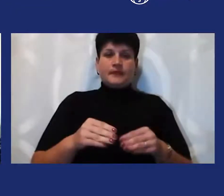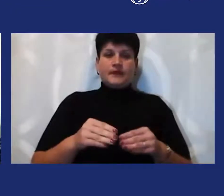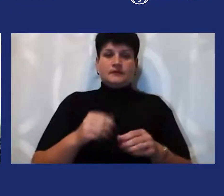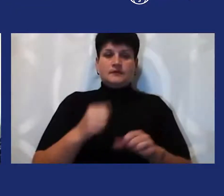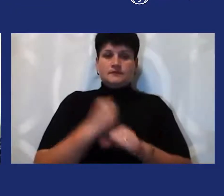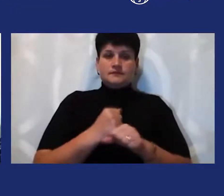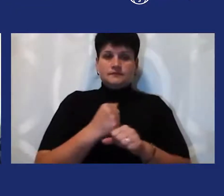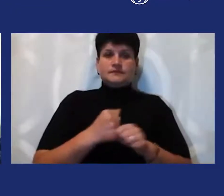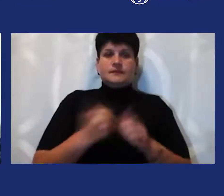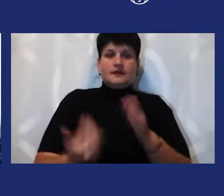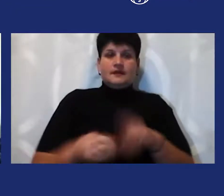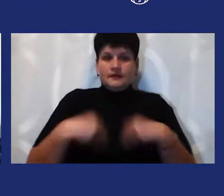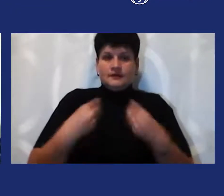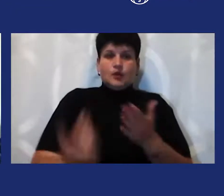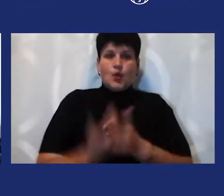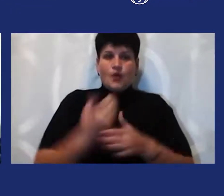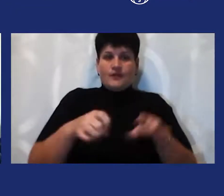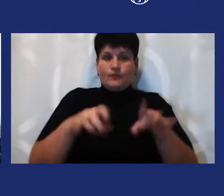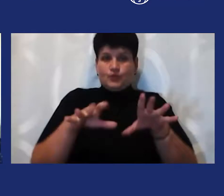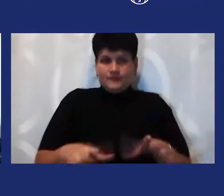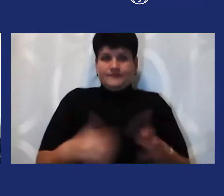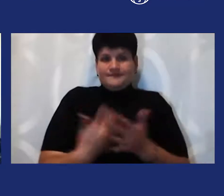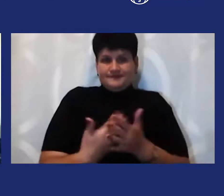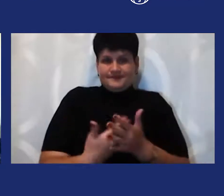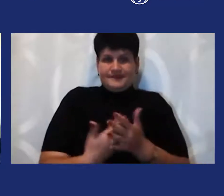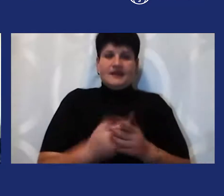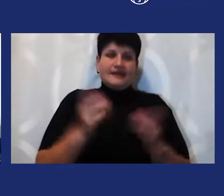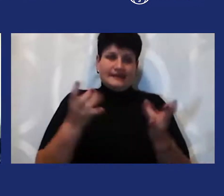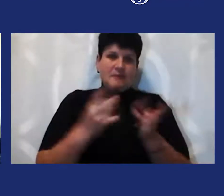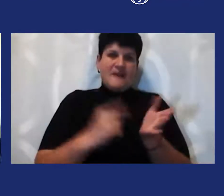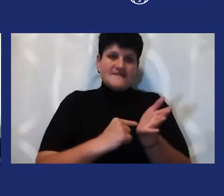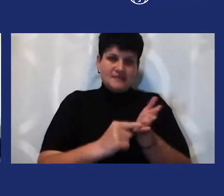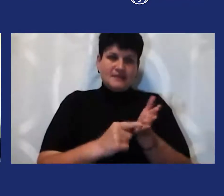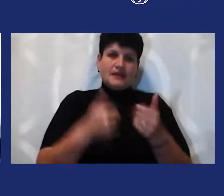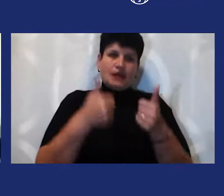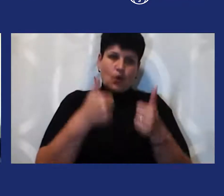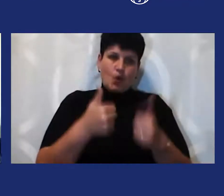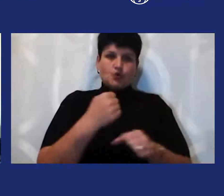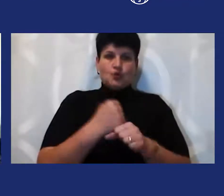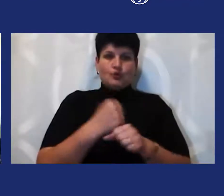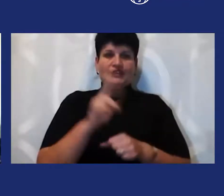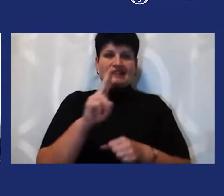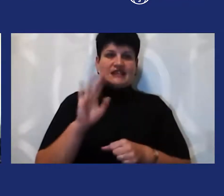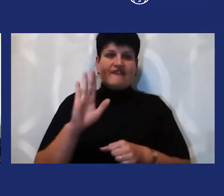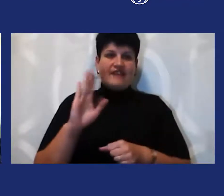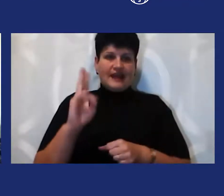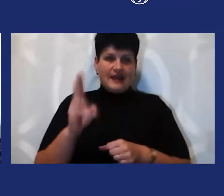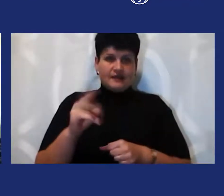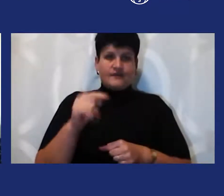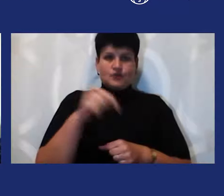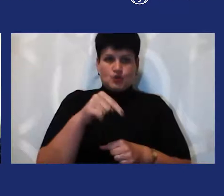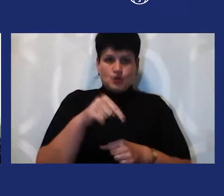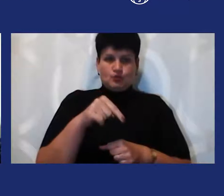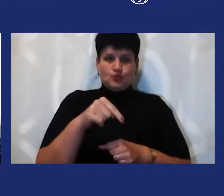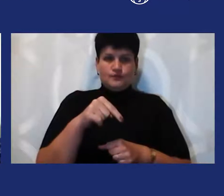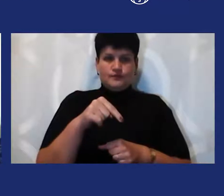Commission had to produce a number of regulations and resolutions. I have